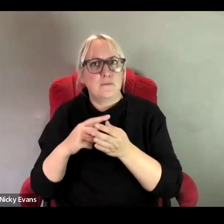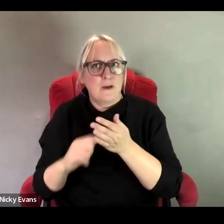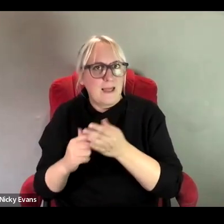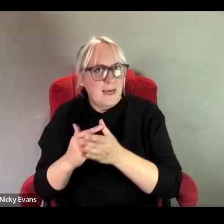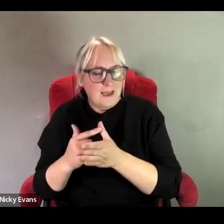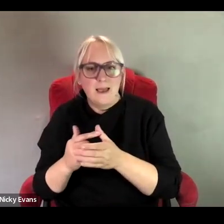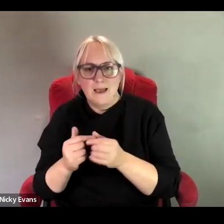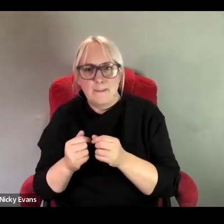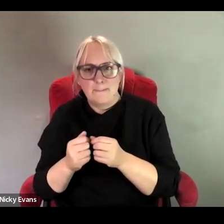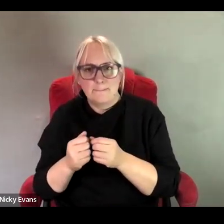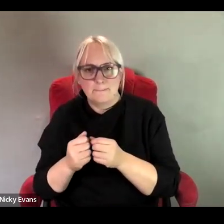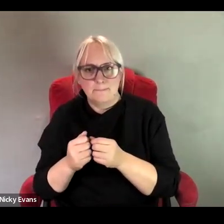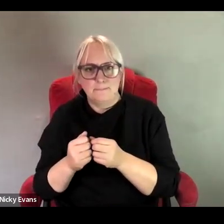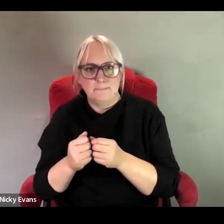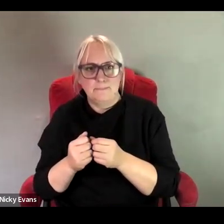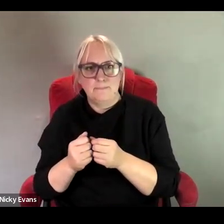to attack my face.